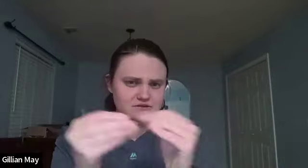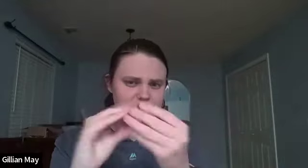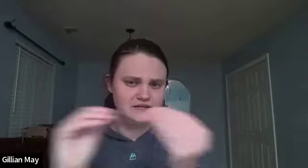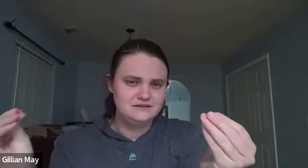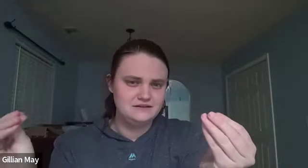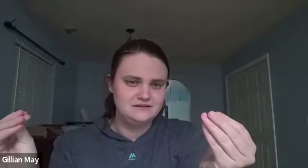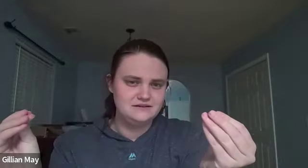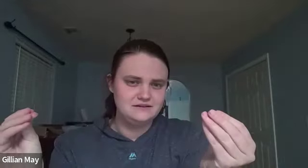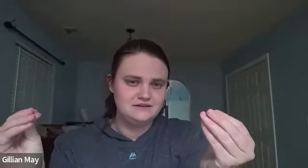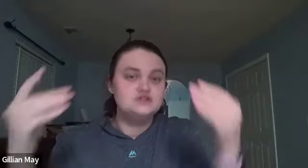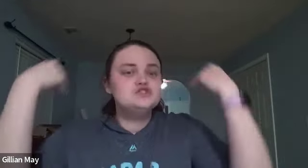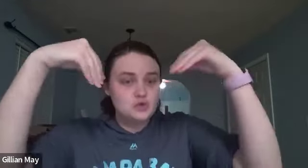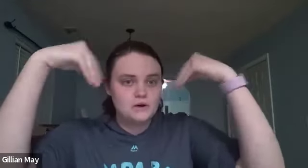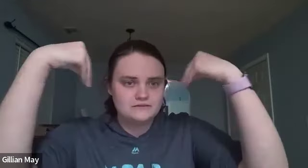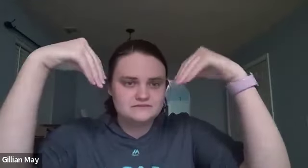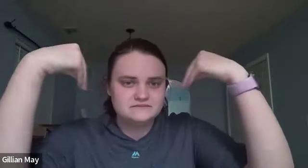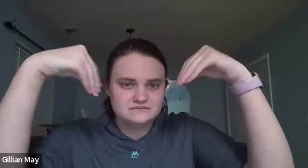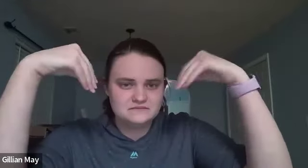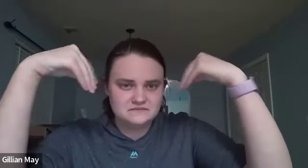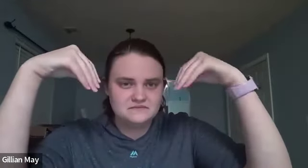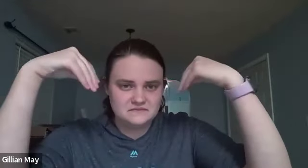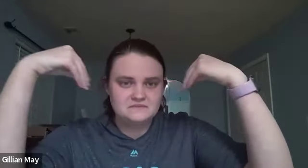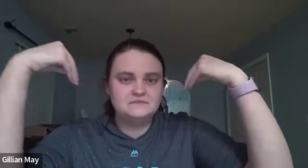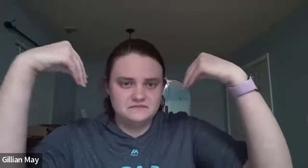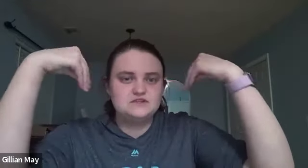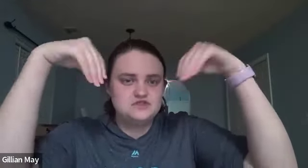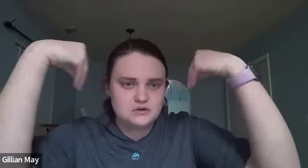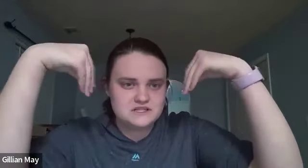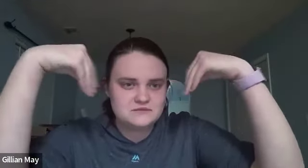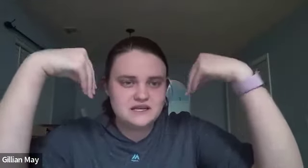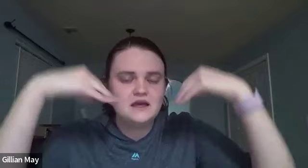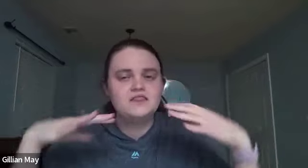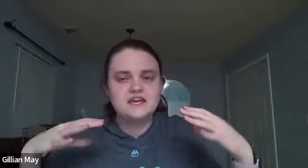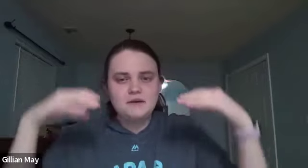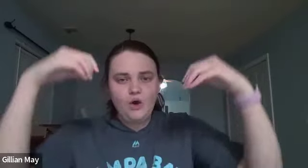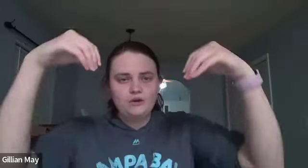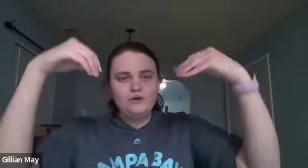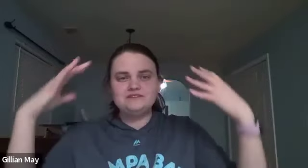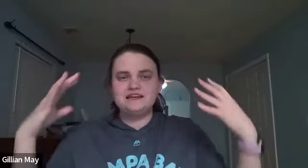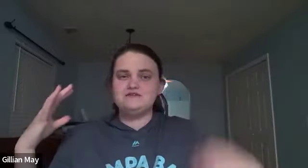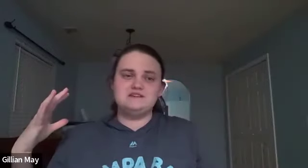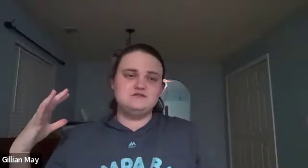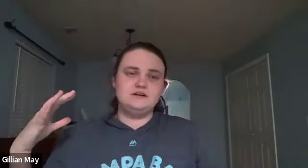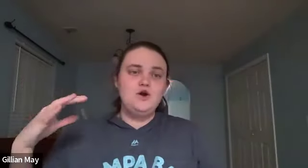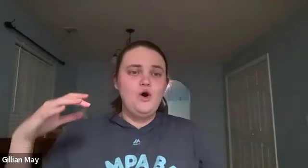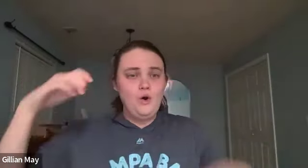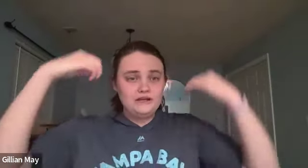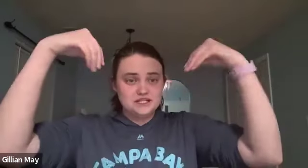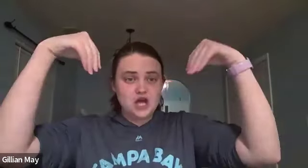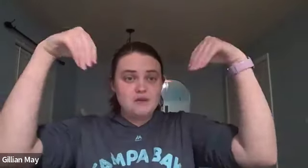story? Store. So store is going to be, think about almost, I know this sounds weird, holding a shopping